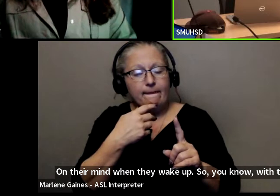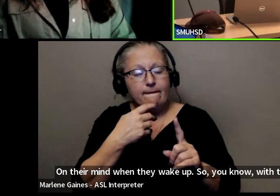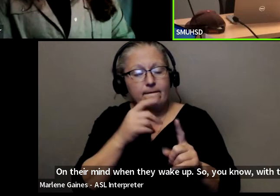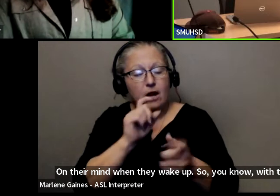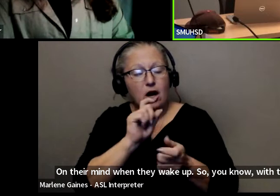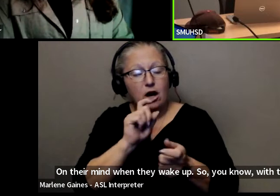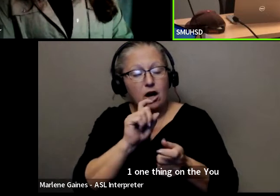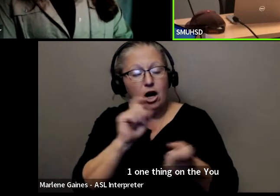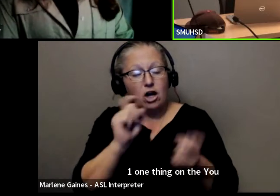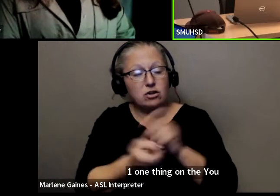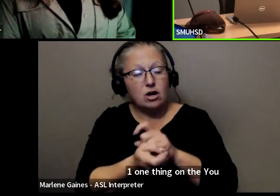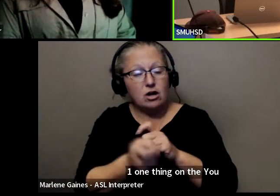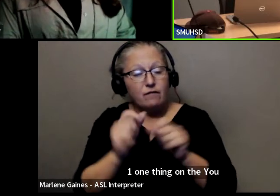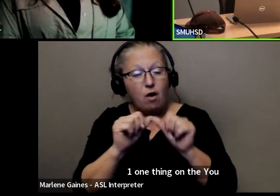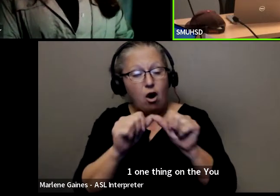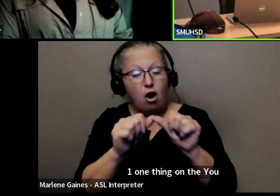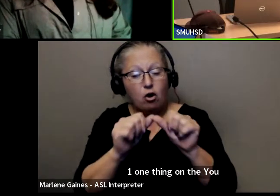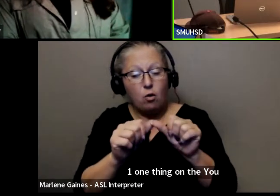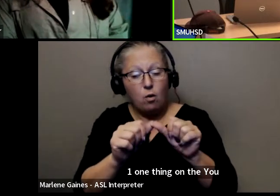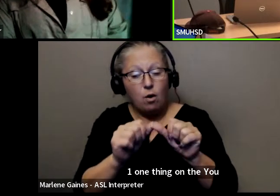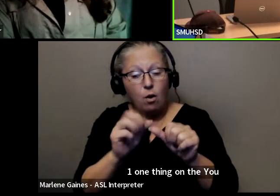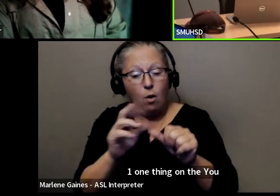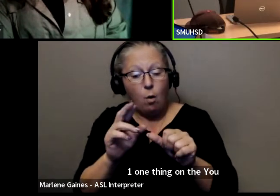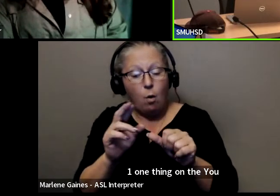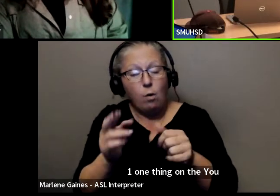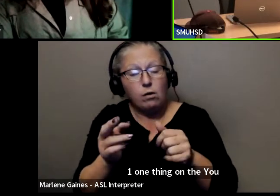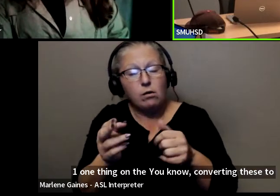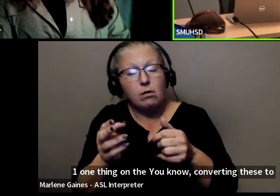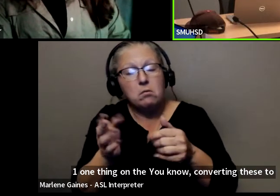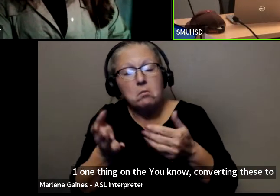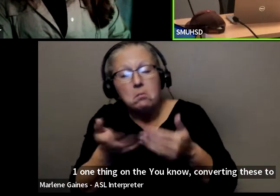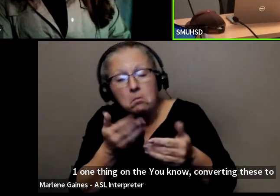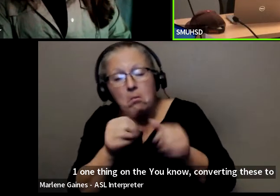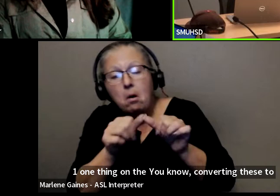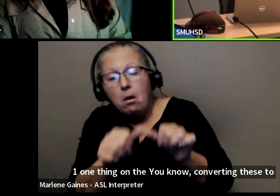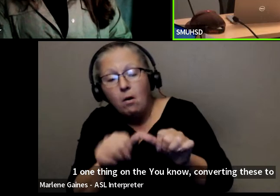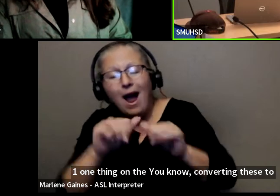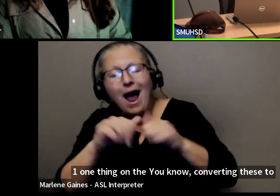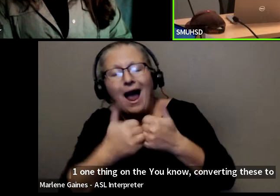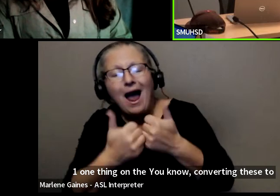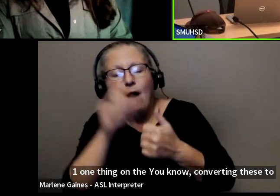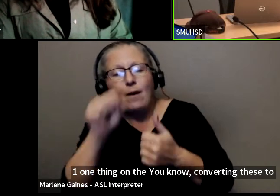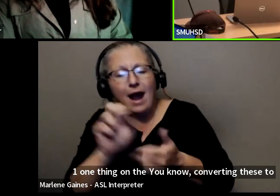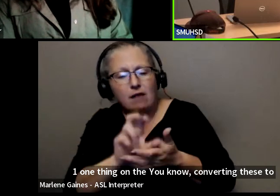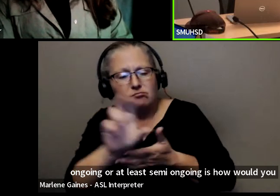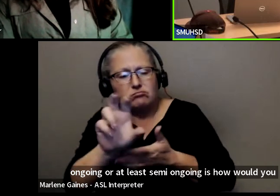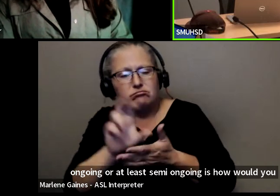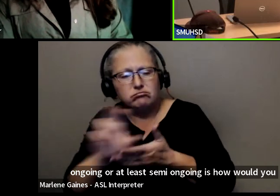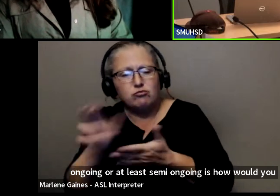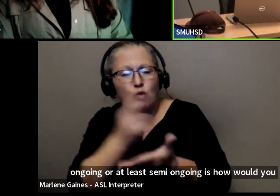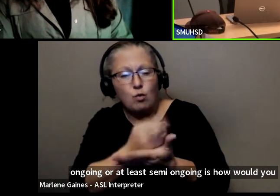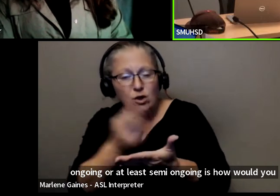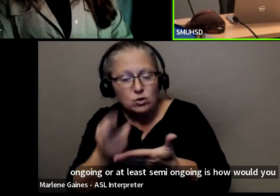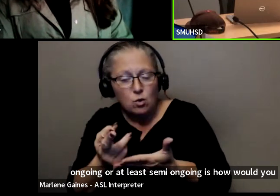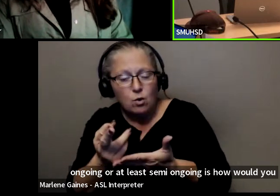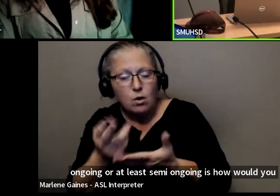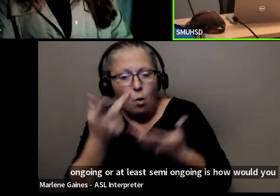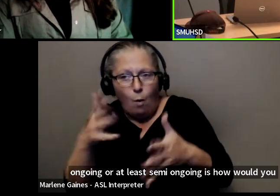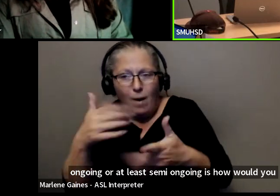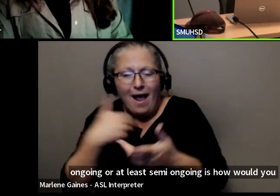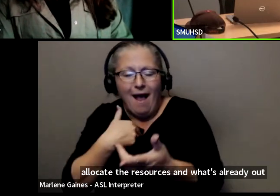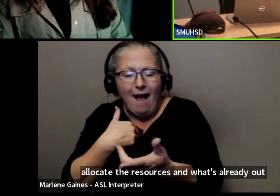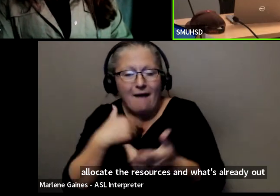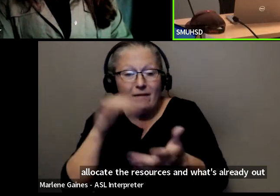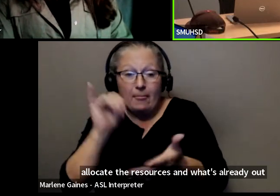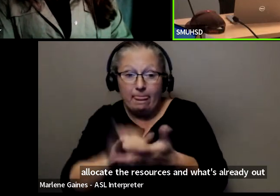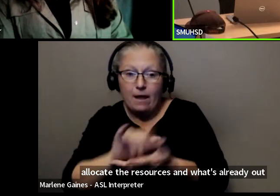converting these to ongoing or at least semi-ongoing is how would you allocate the resources and what's already out there? And